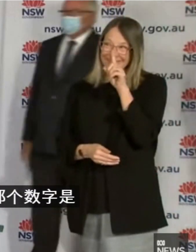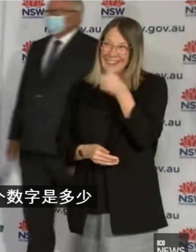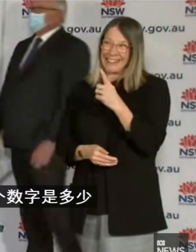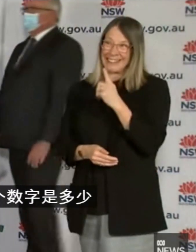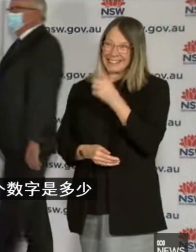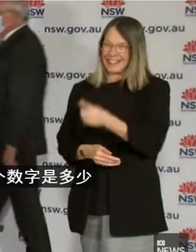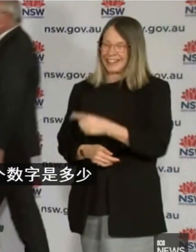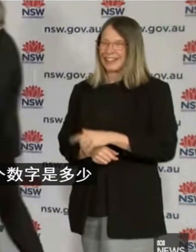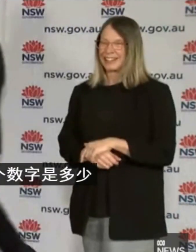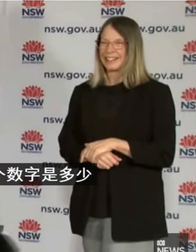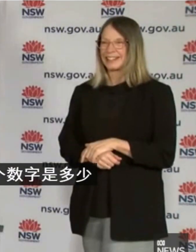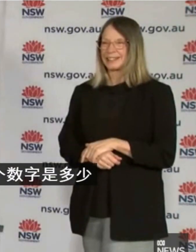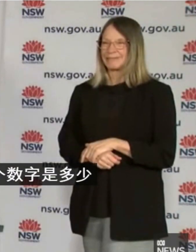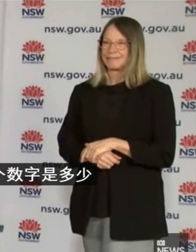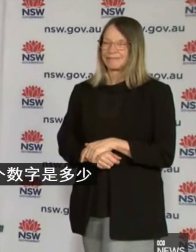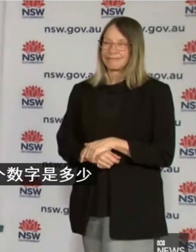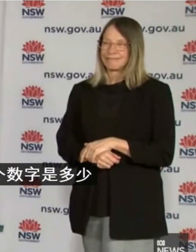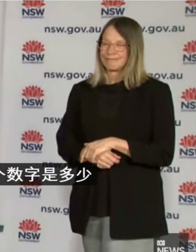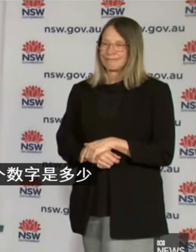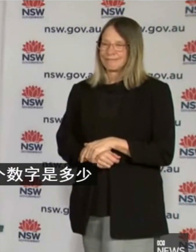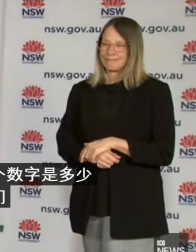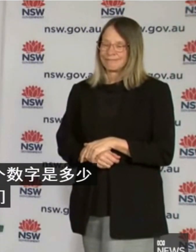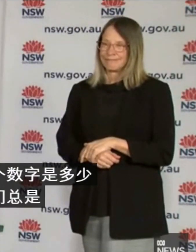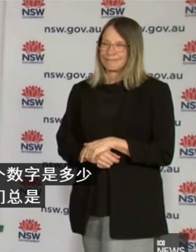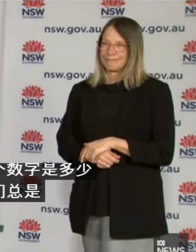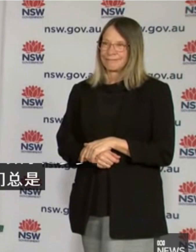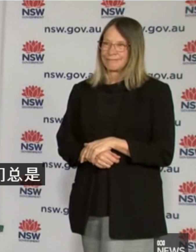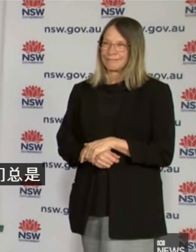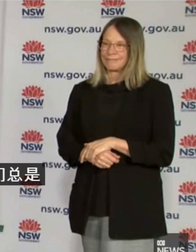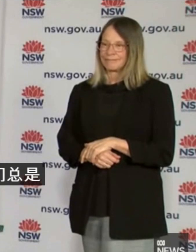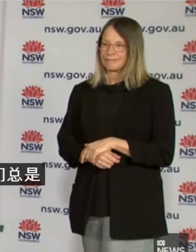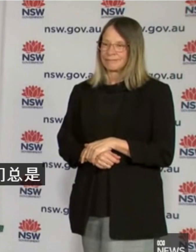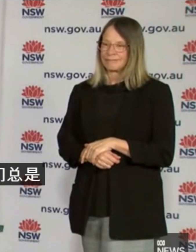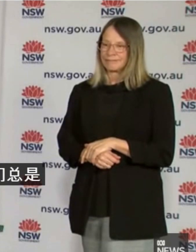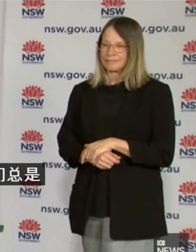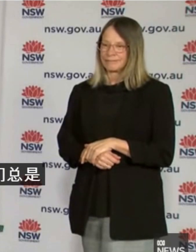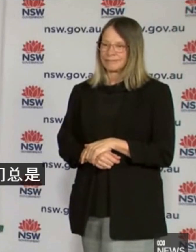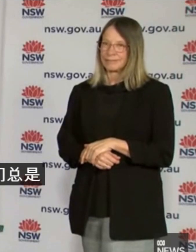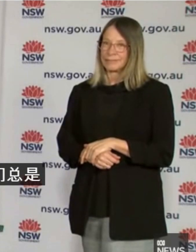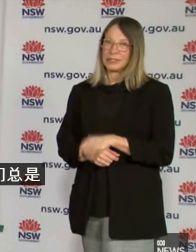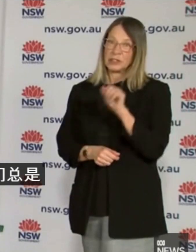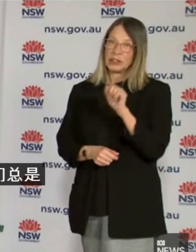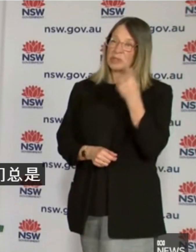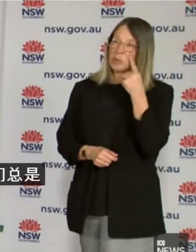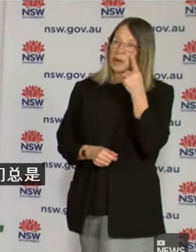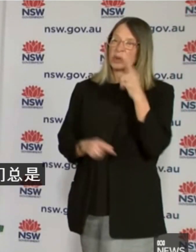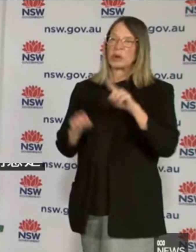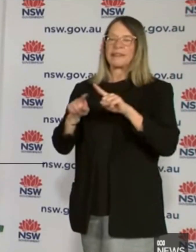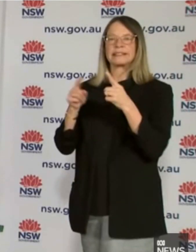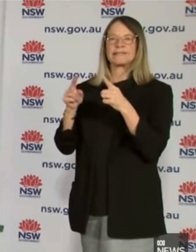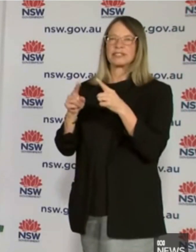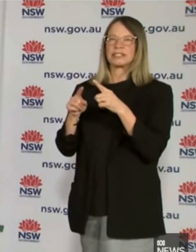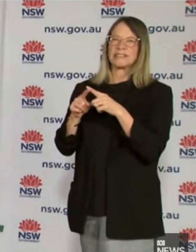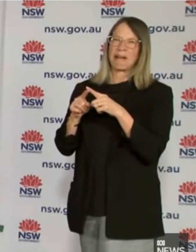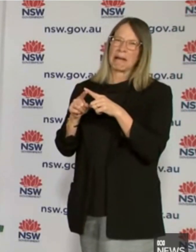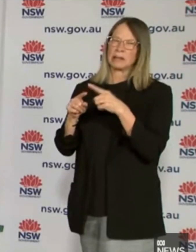Wales. Unfortunately, I don't. We always take on board the various models that